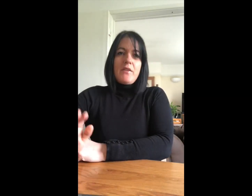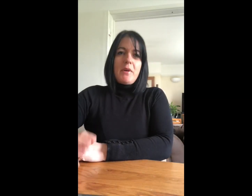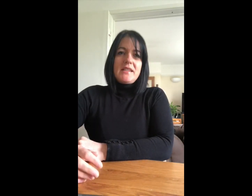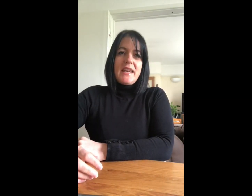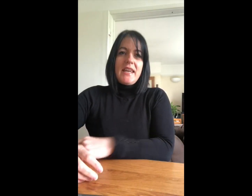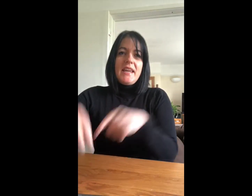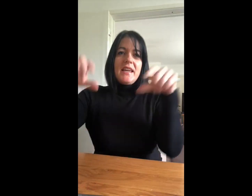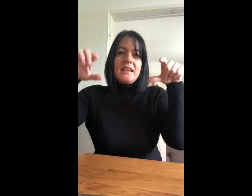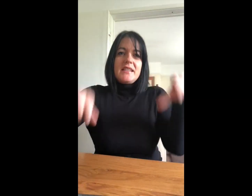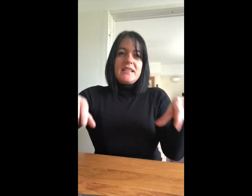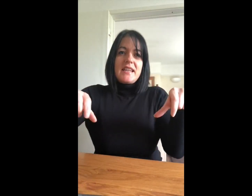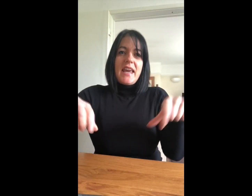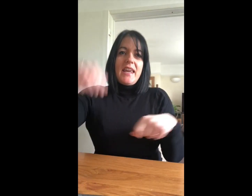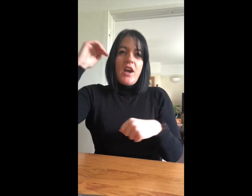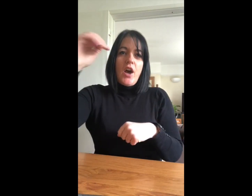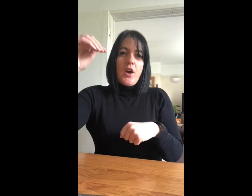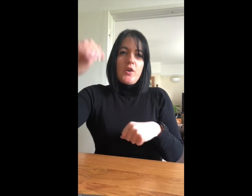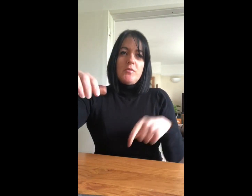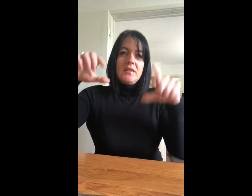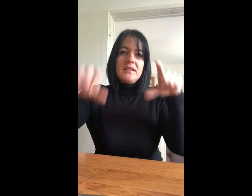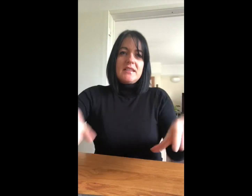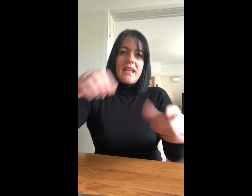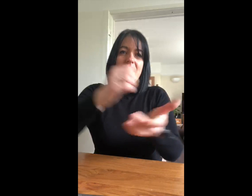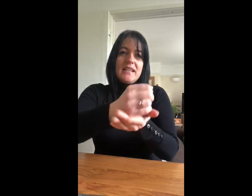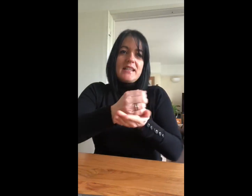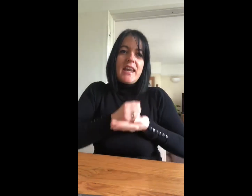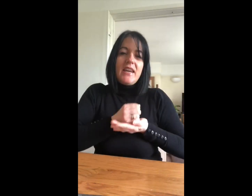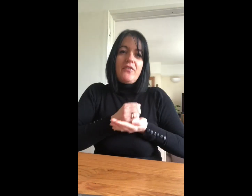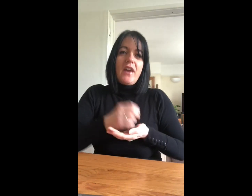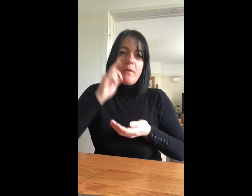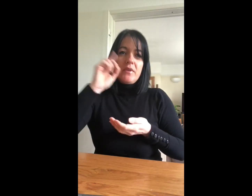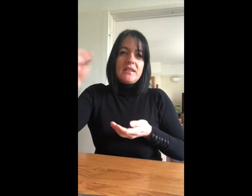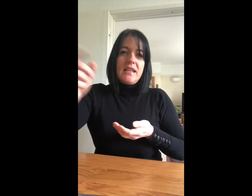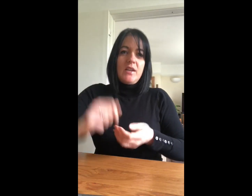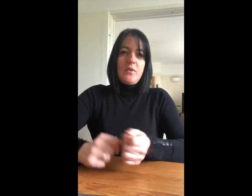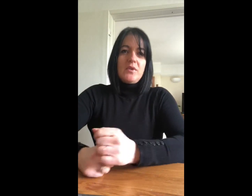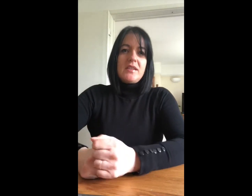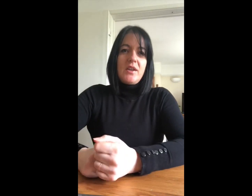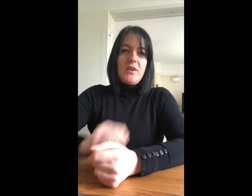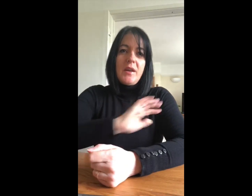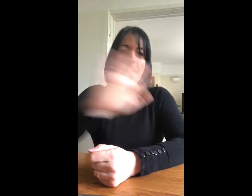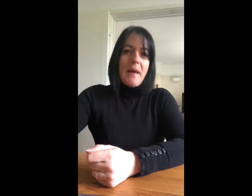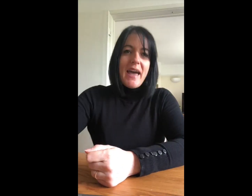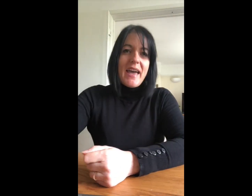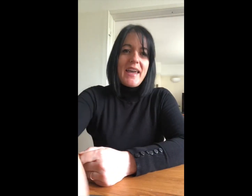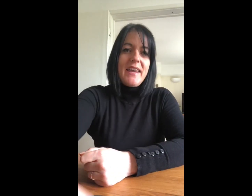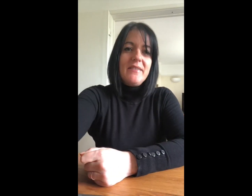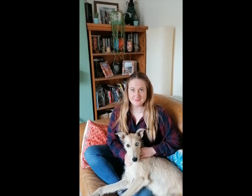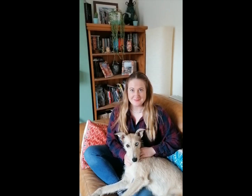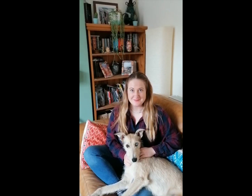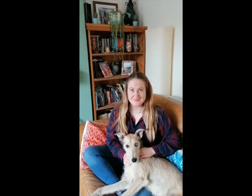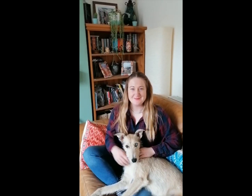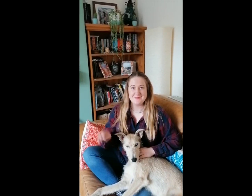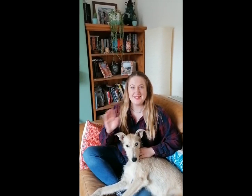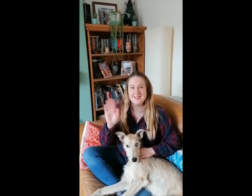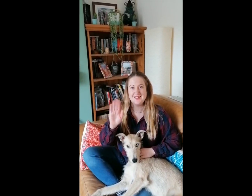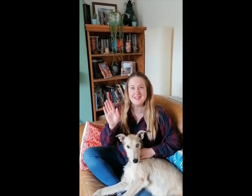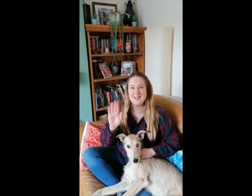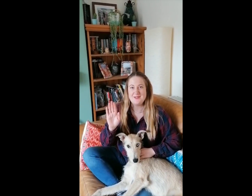everybody. Stay home, stay safe, and we'll see you all soon. Bye. Hello